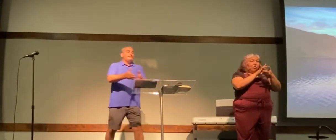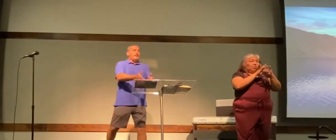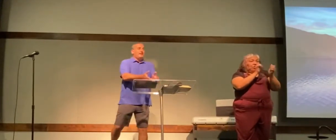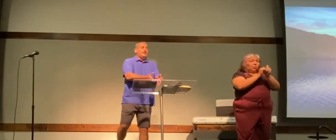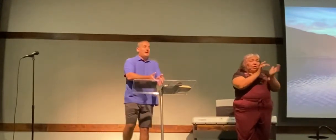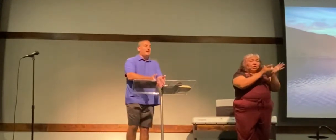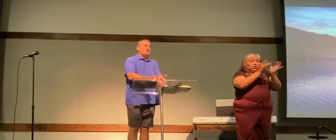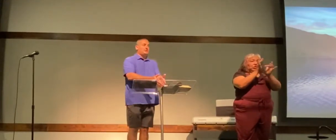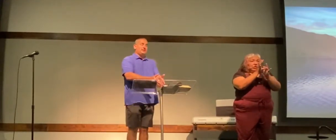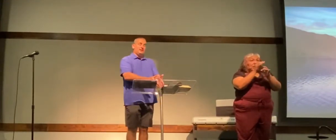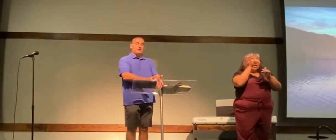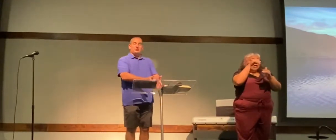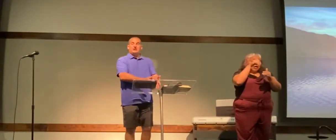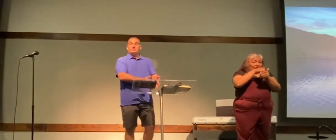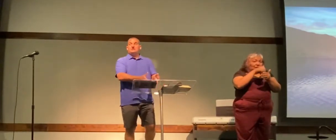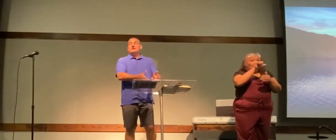Christ.